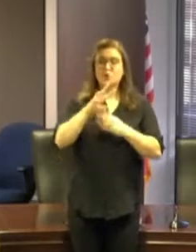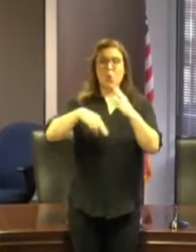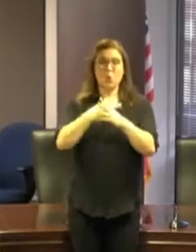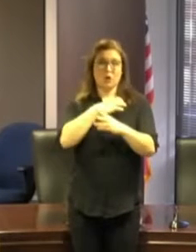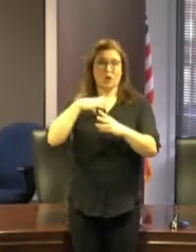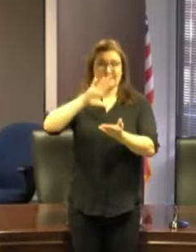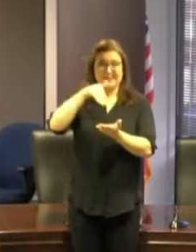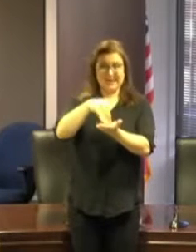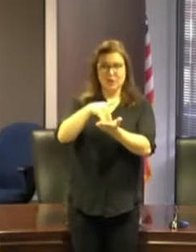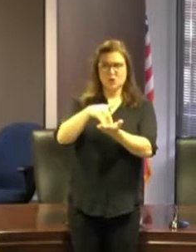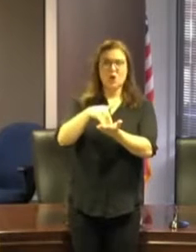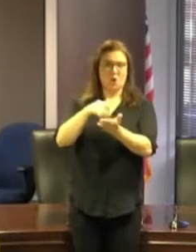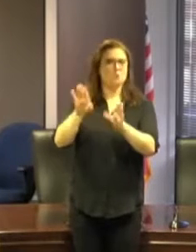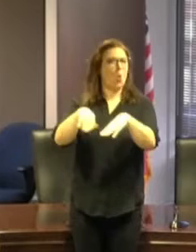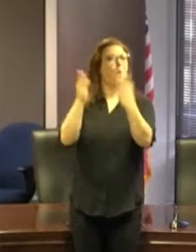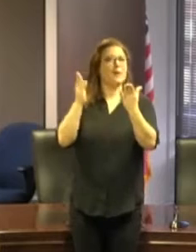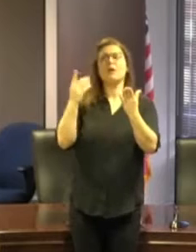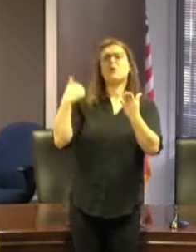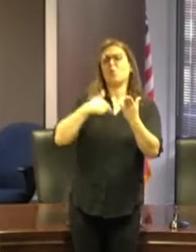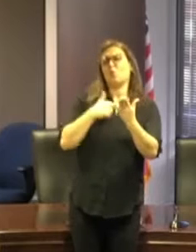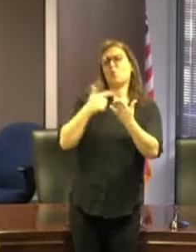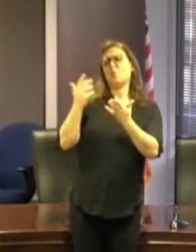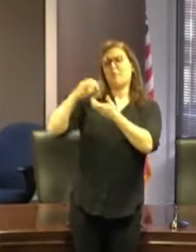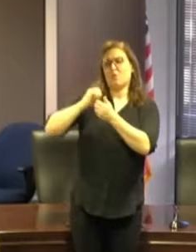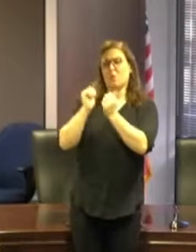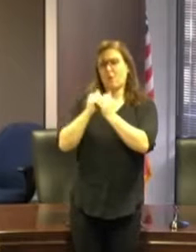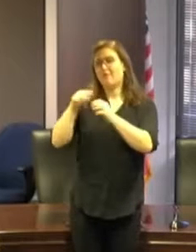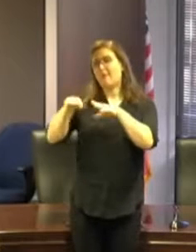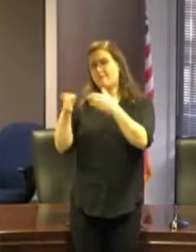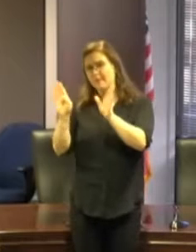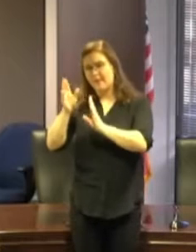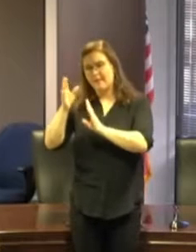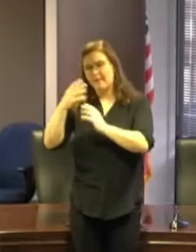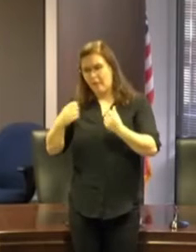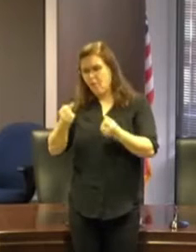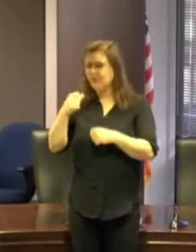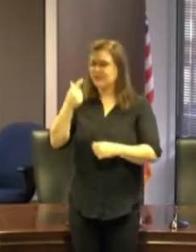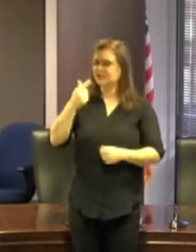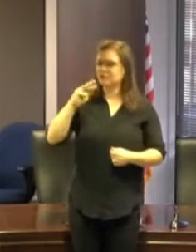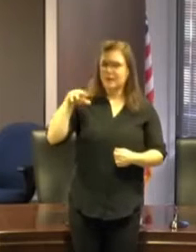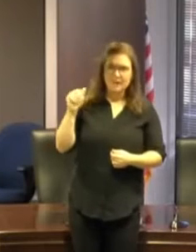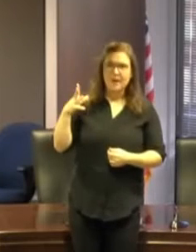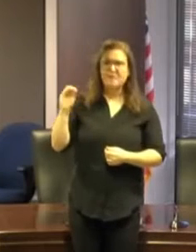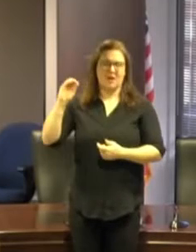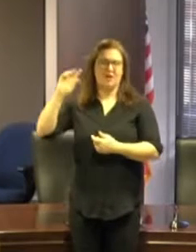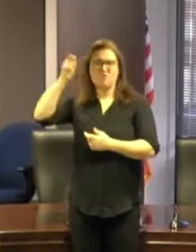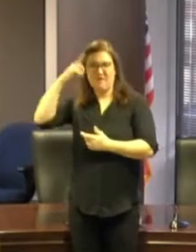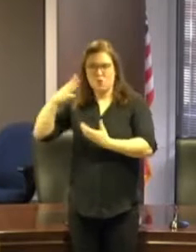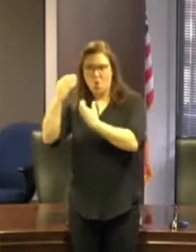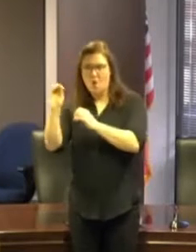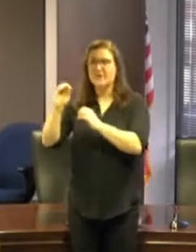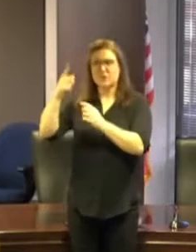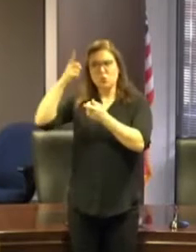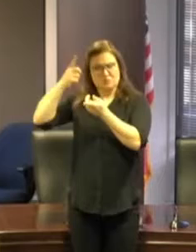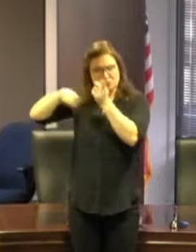with the Governor's Office, GEMA, Public Health, and many other state partners. And to date, they have